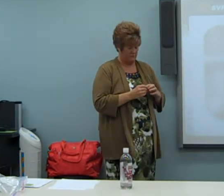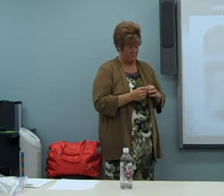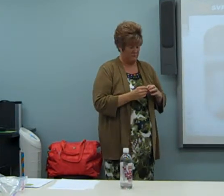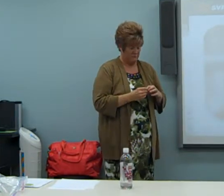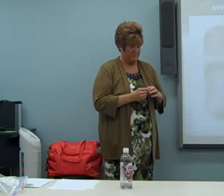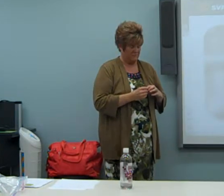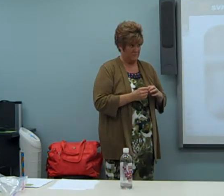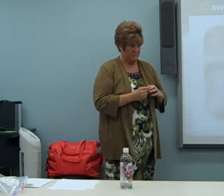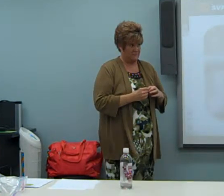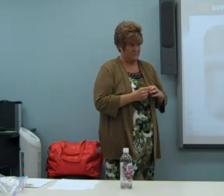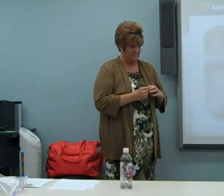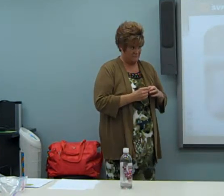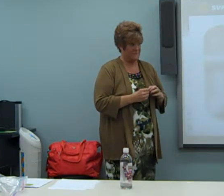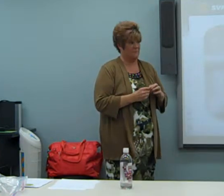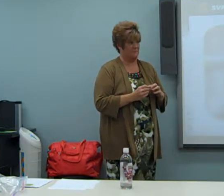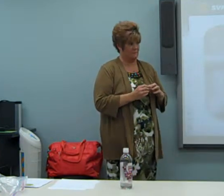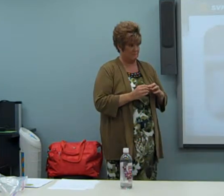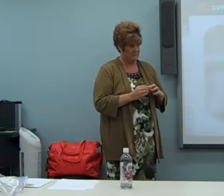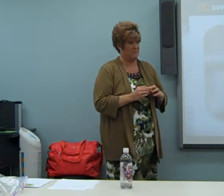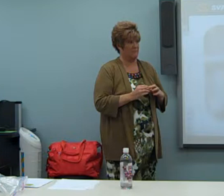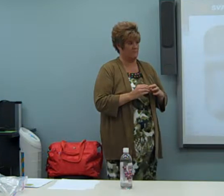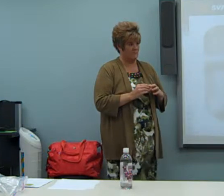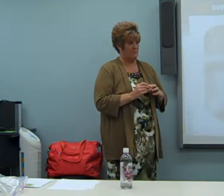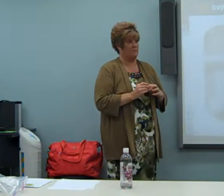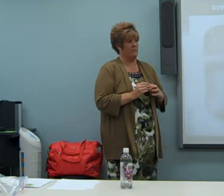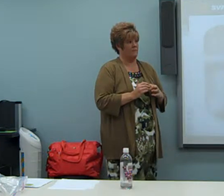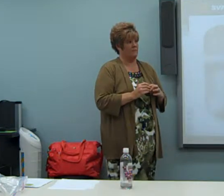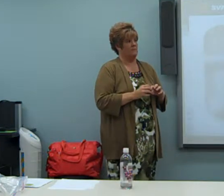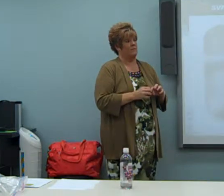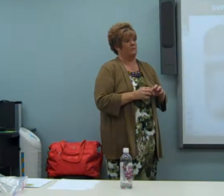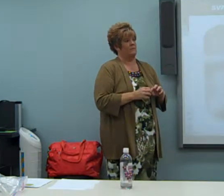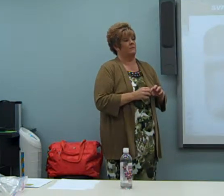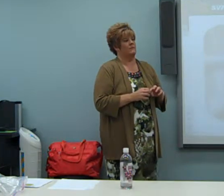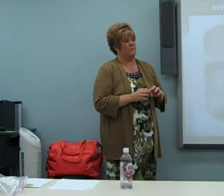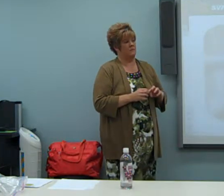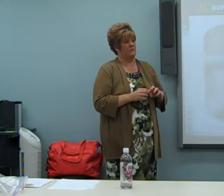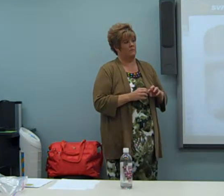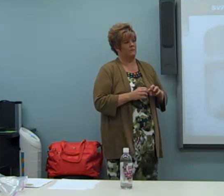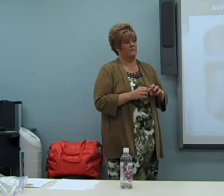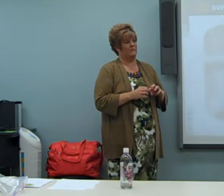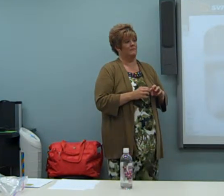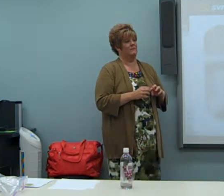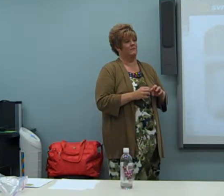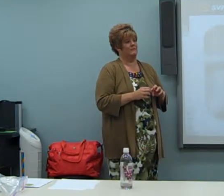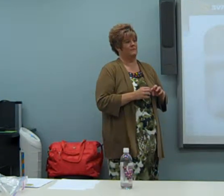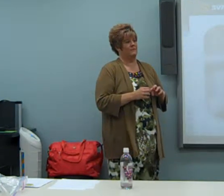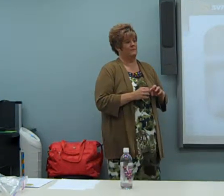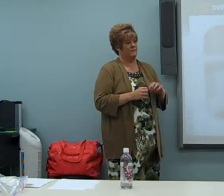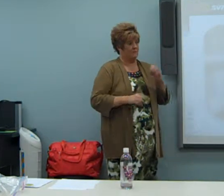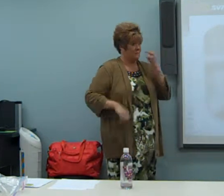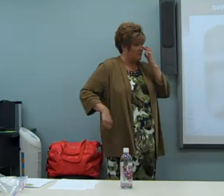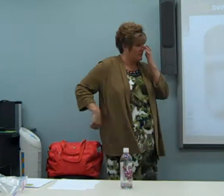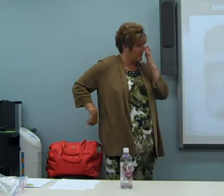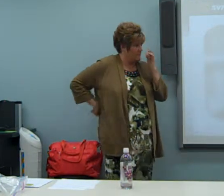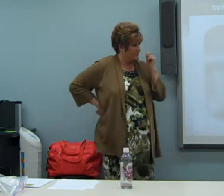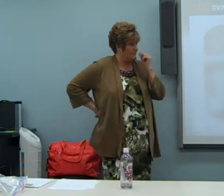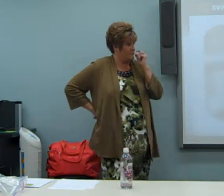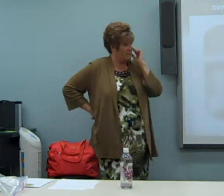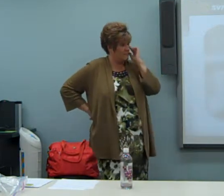you know, as an interpreter, I feel like I need to know everything in every situation that I'm going into, and you need to be aware of that. Same with